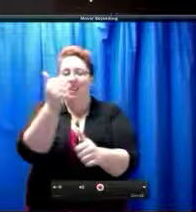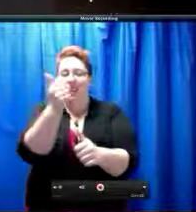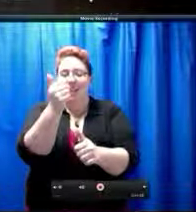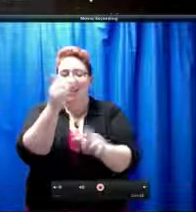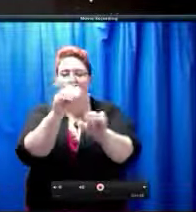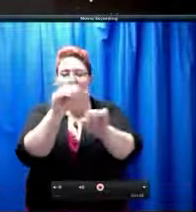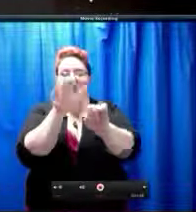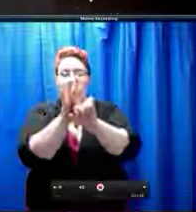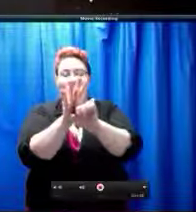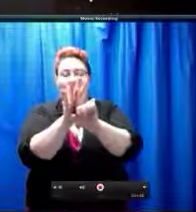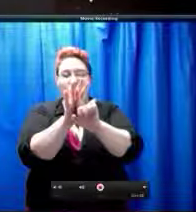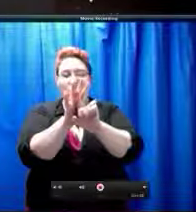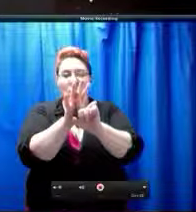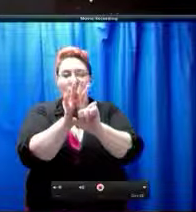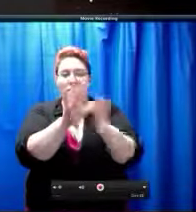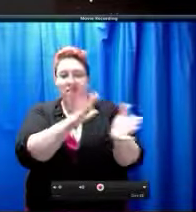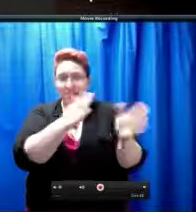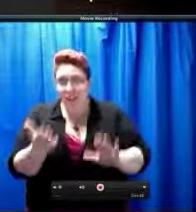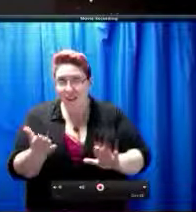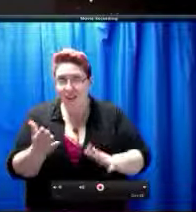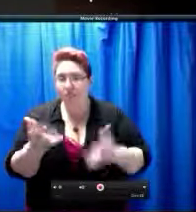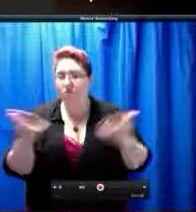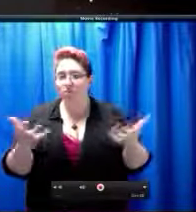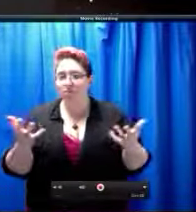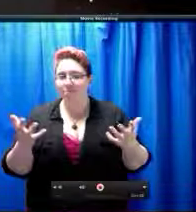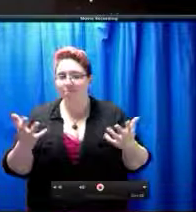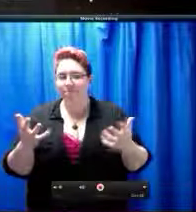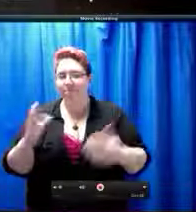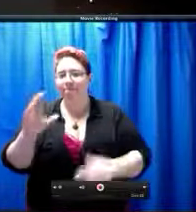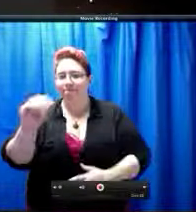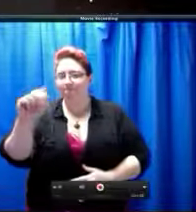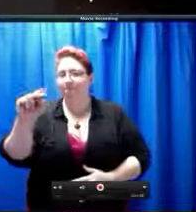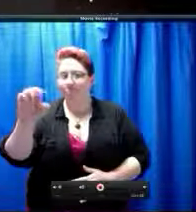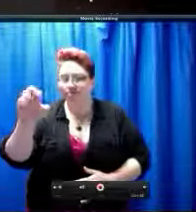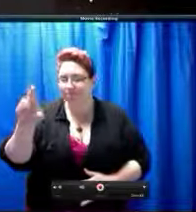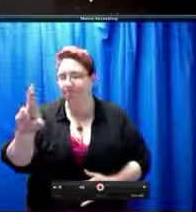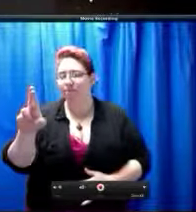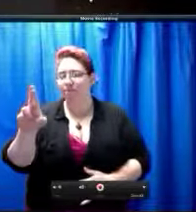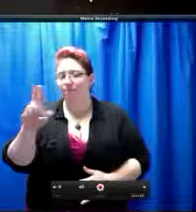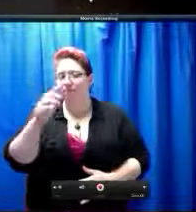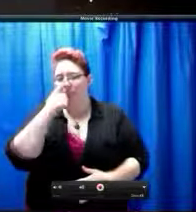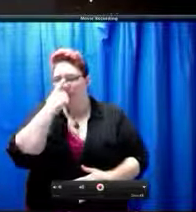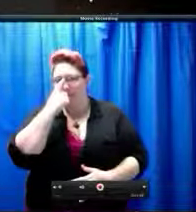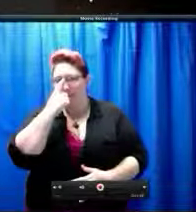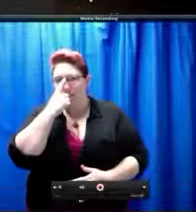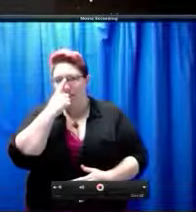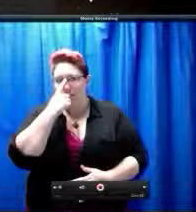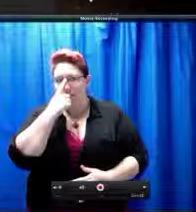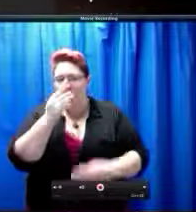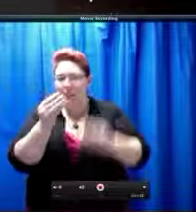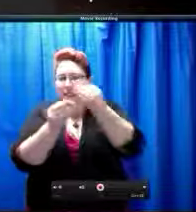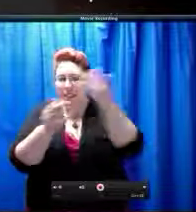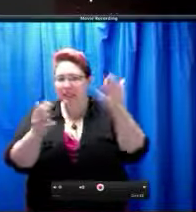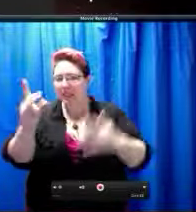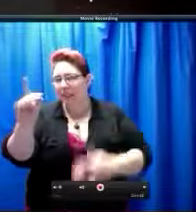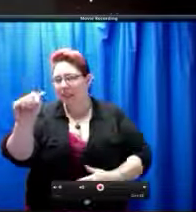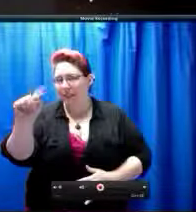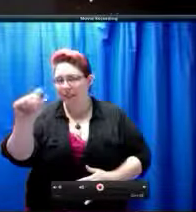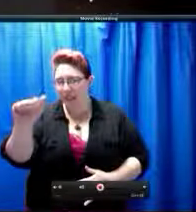superseded and is now the leading cause of death in the world. It actually shows that 1 in 3 people will develop cancer in their